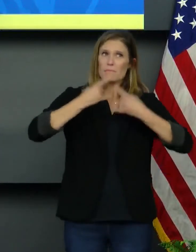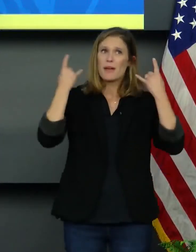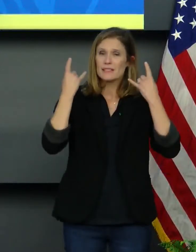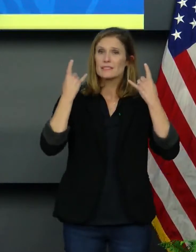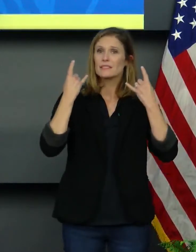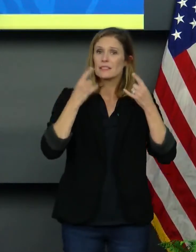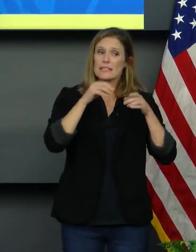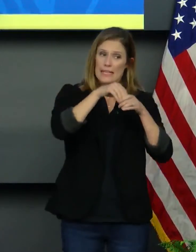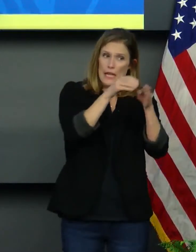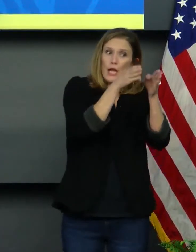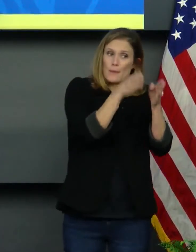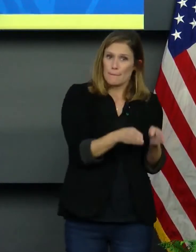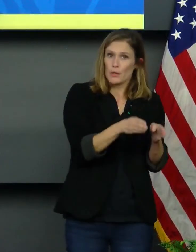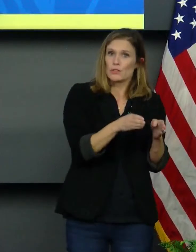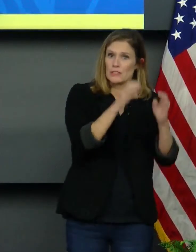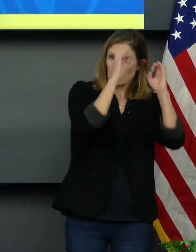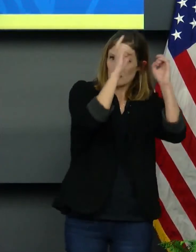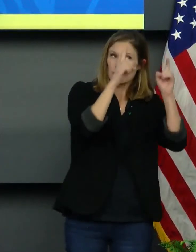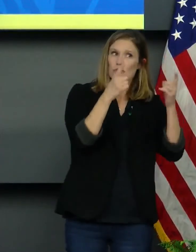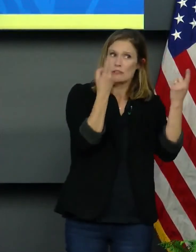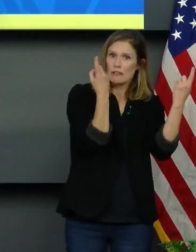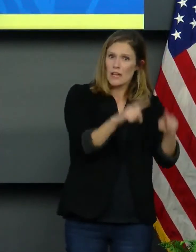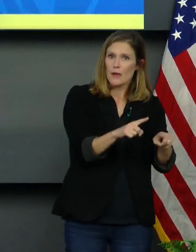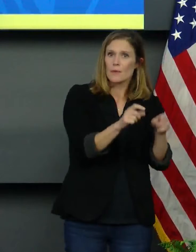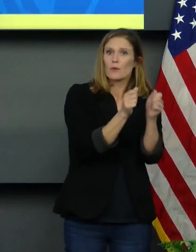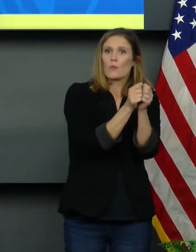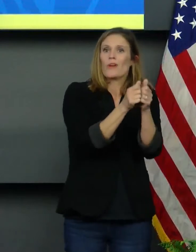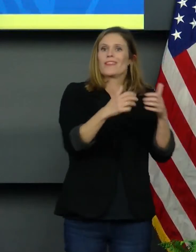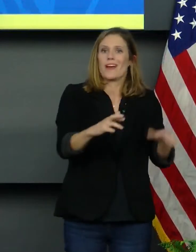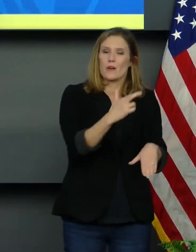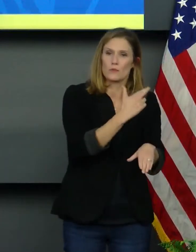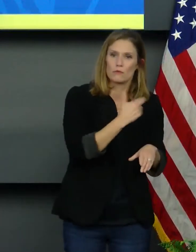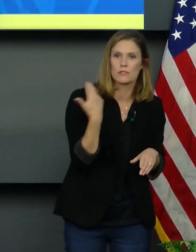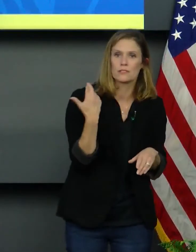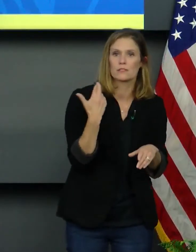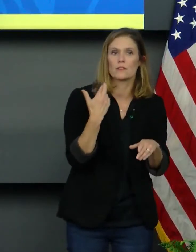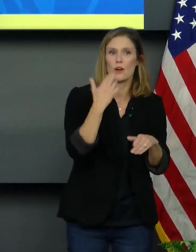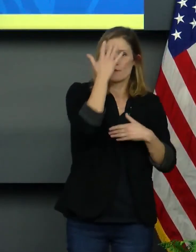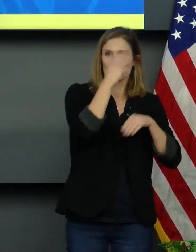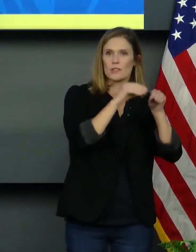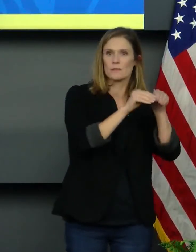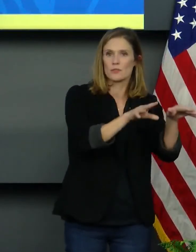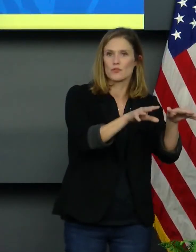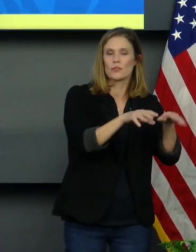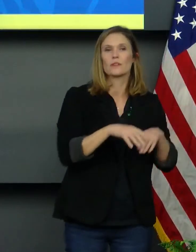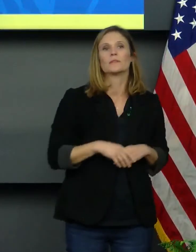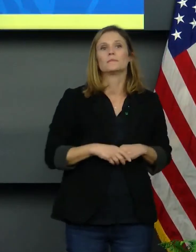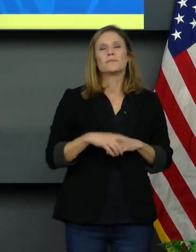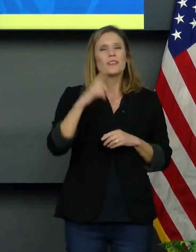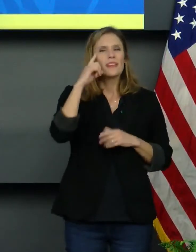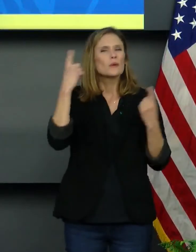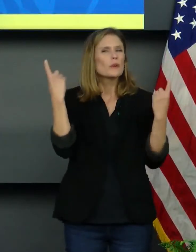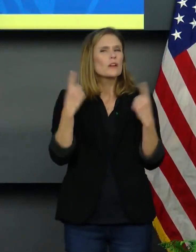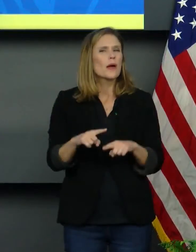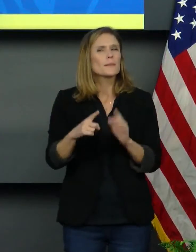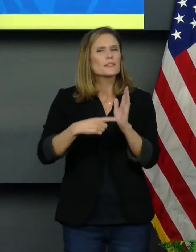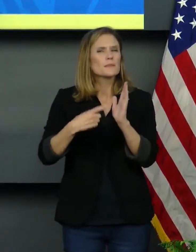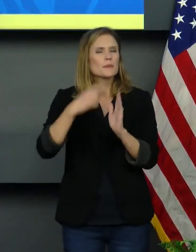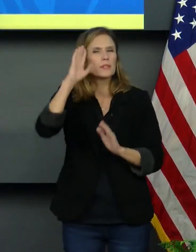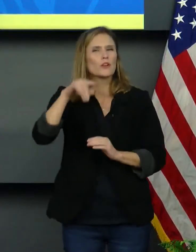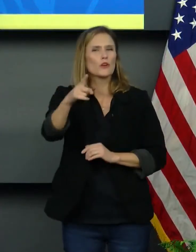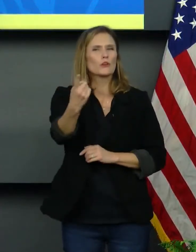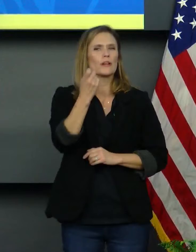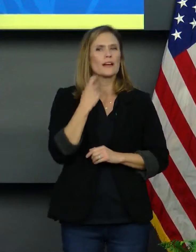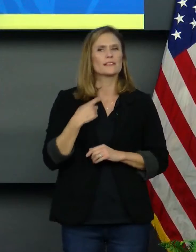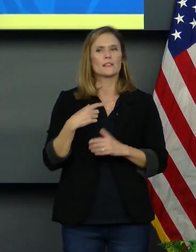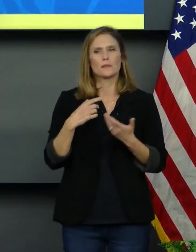education can occur without an undue risk of transmission. I think what happens sometimes, and I know you asked